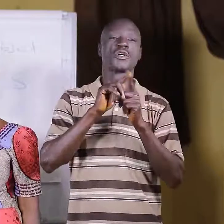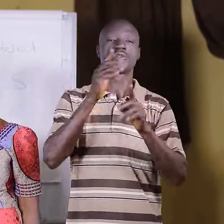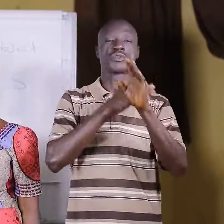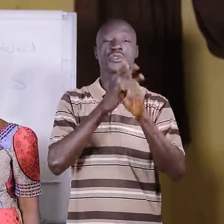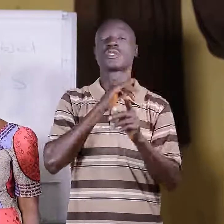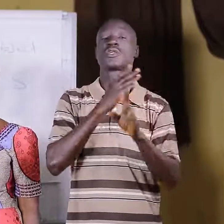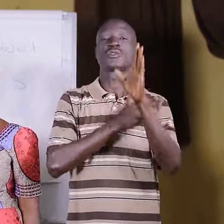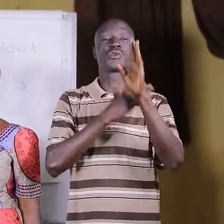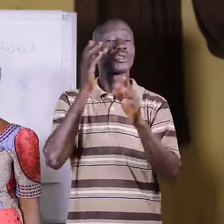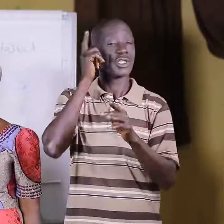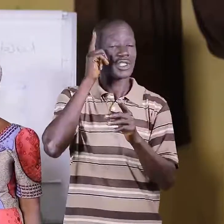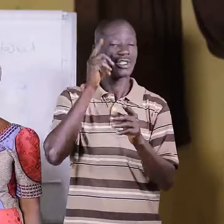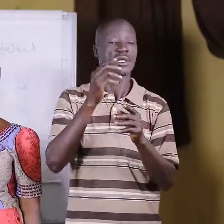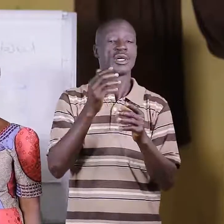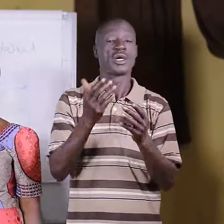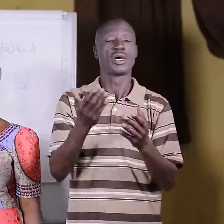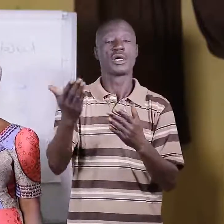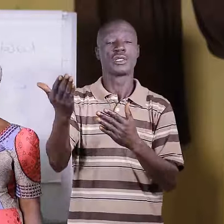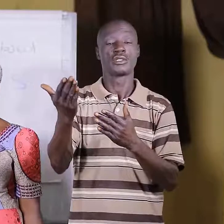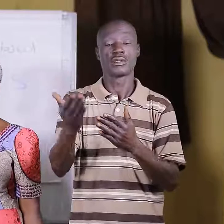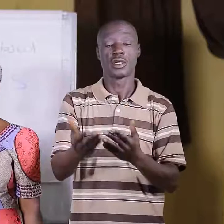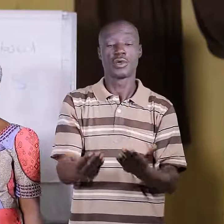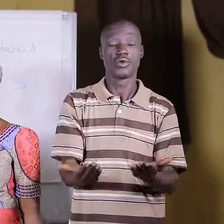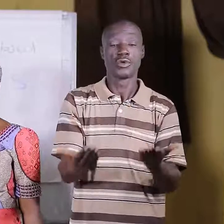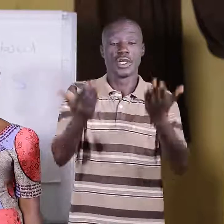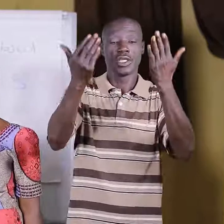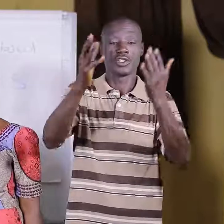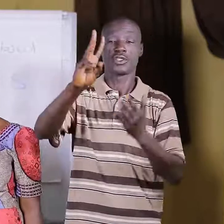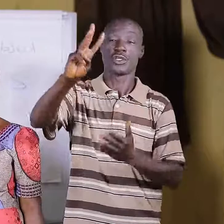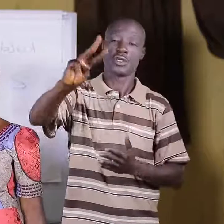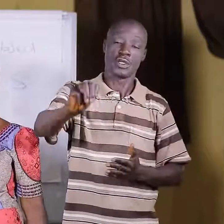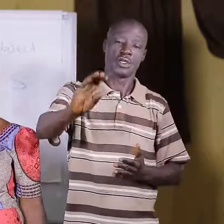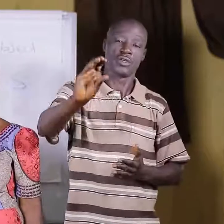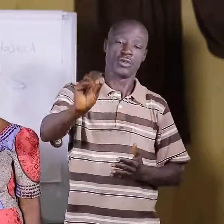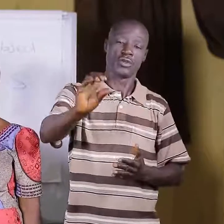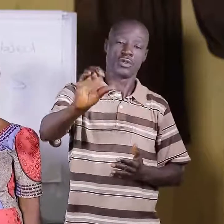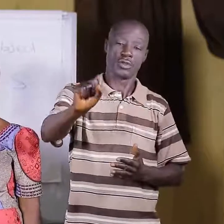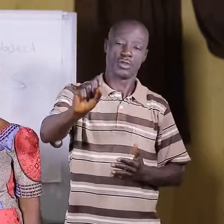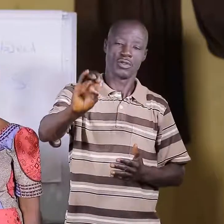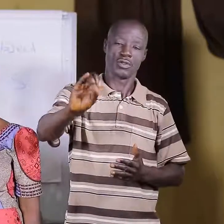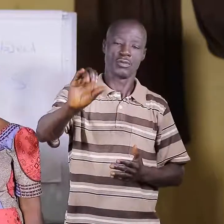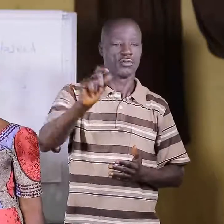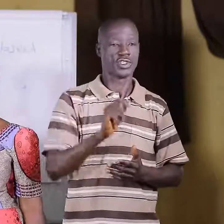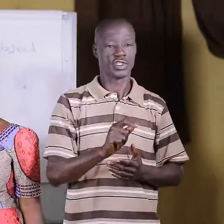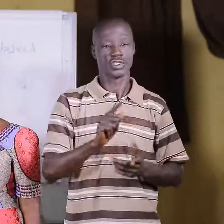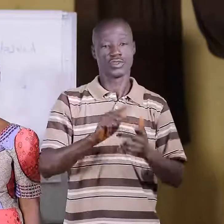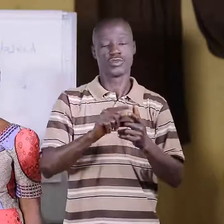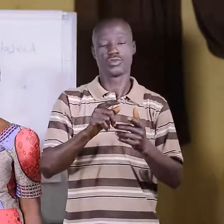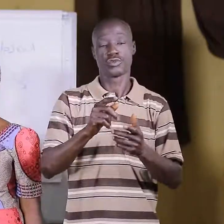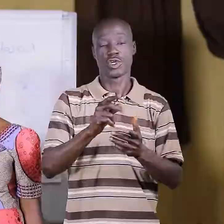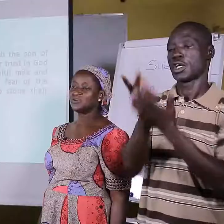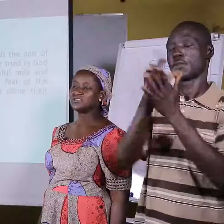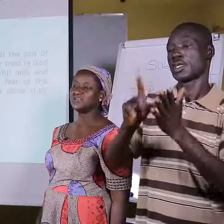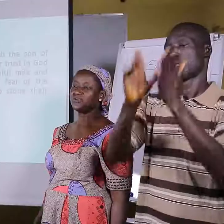Moses. But look at them now. They want to still go back because of fear, because they did not believe in